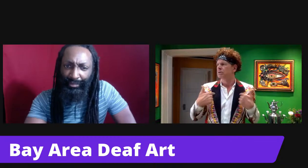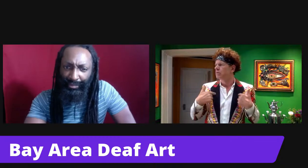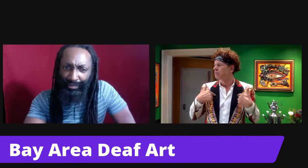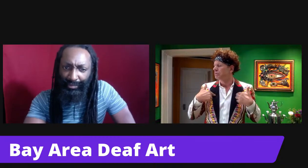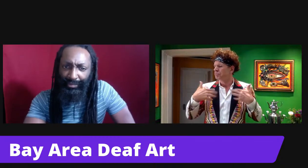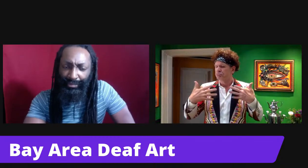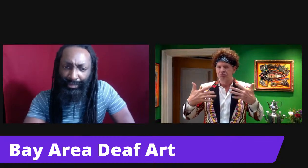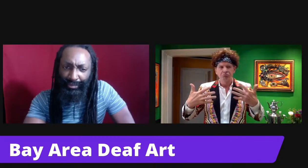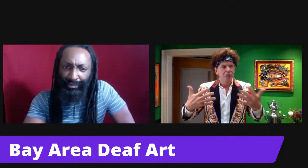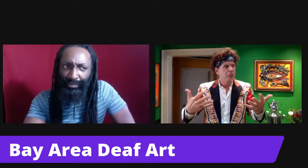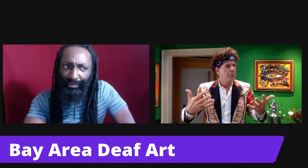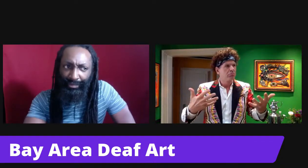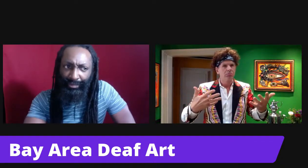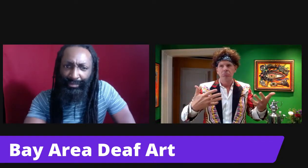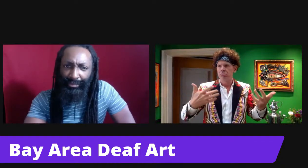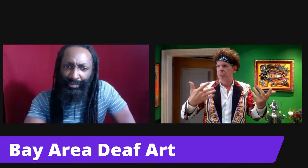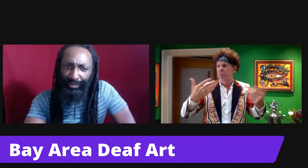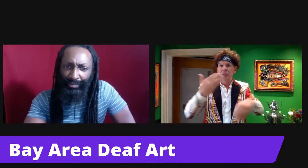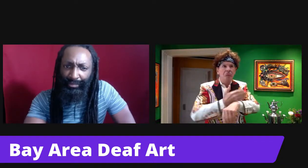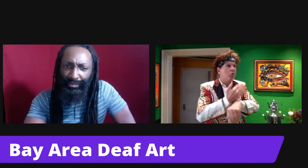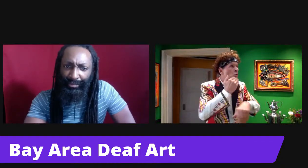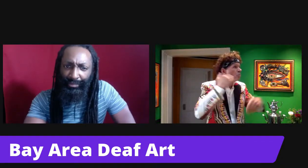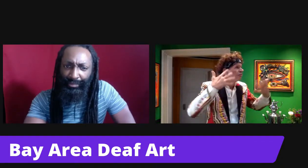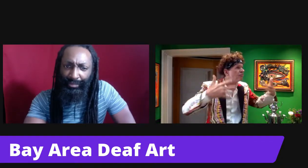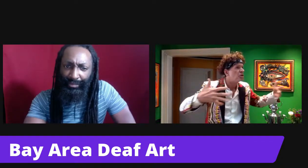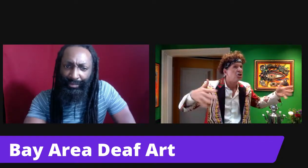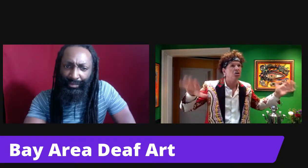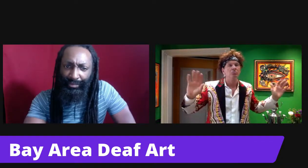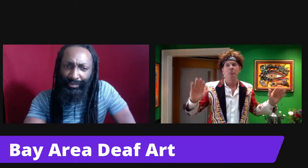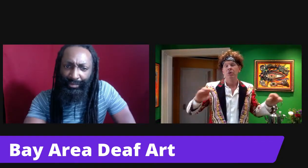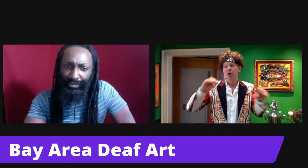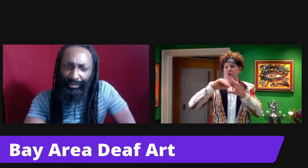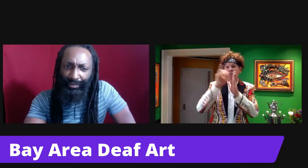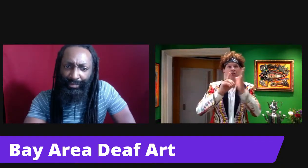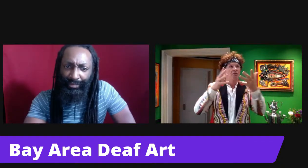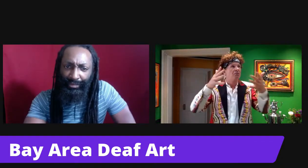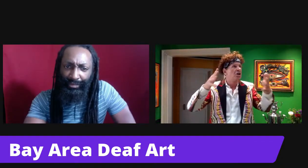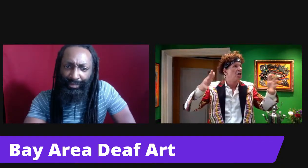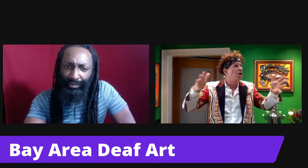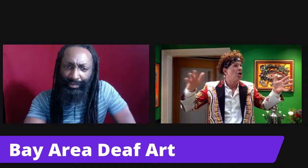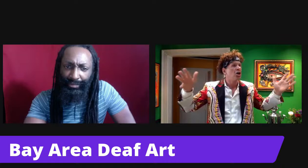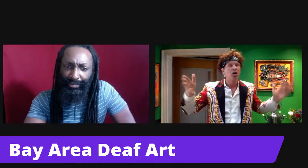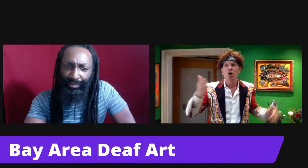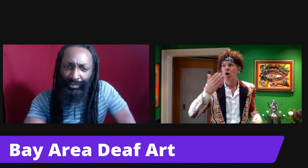started thriving with my art and I felt kind of this relief.